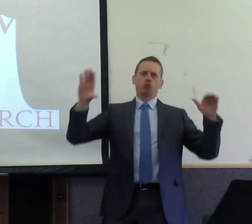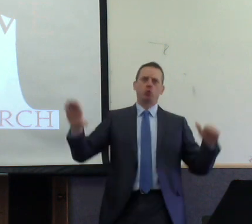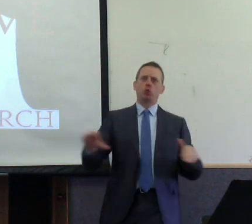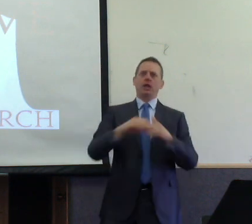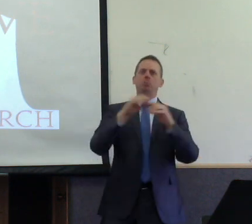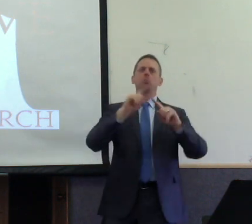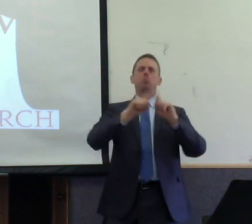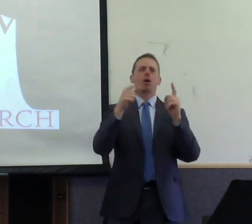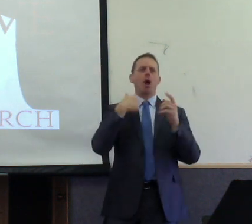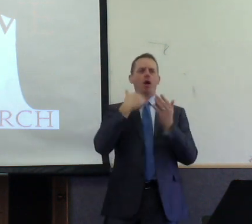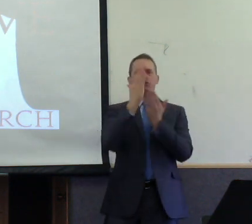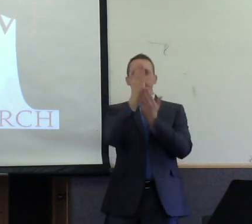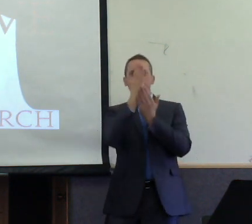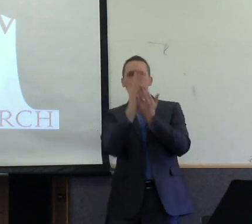So it's not an official way,